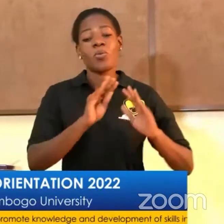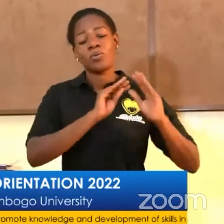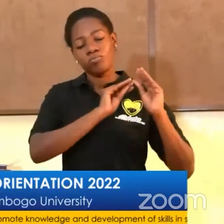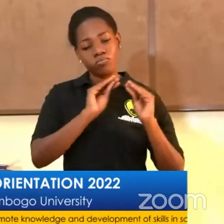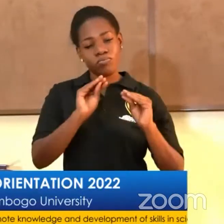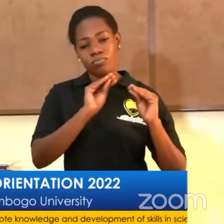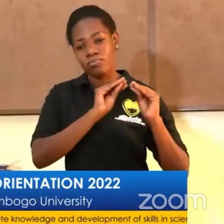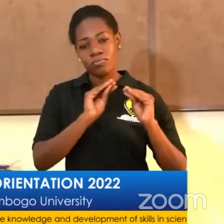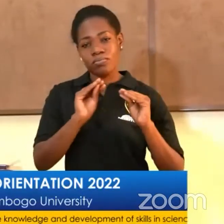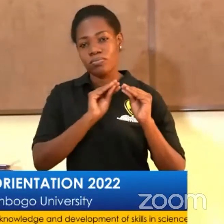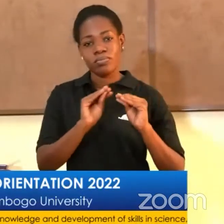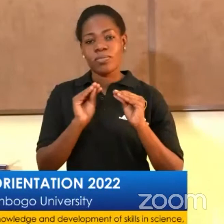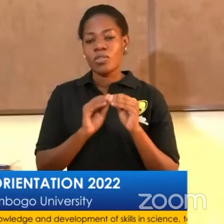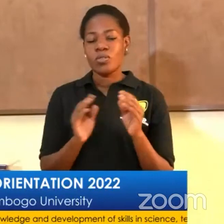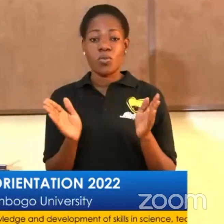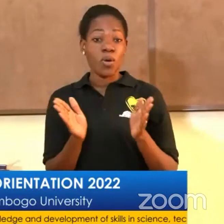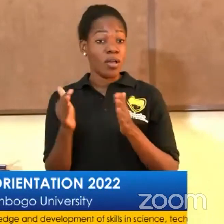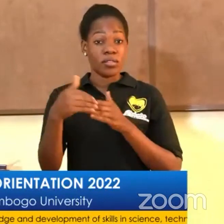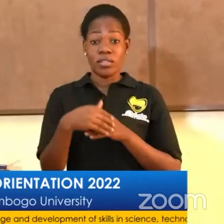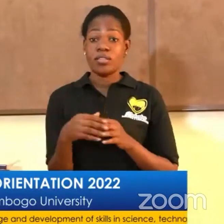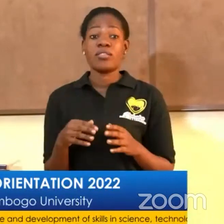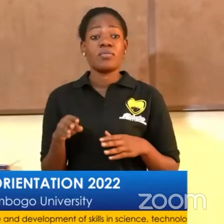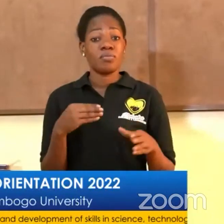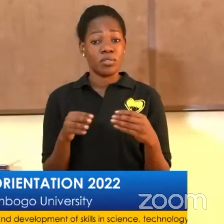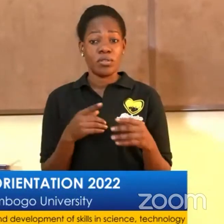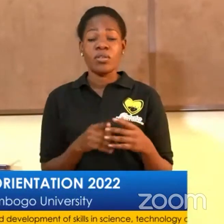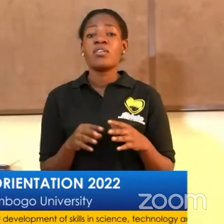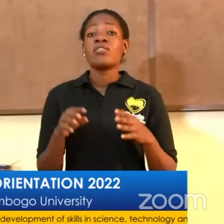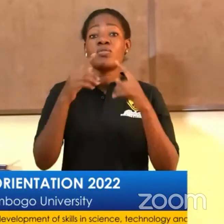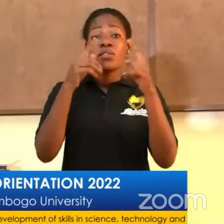able to access these resources. The university